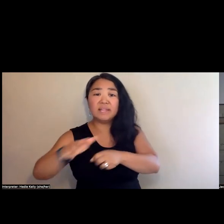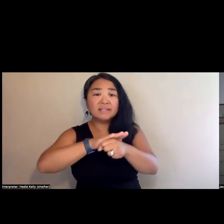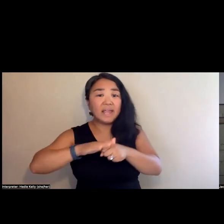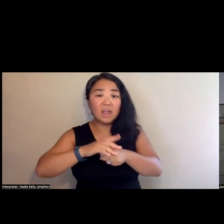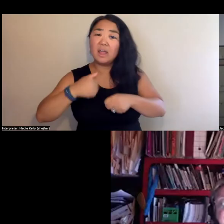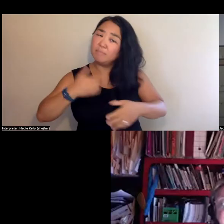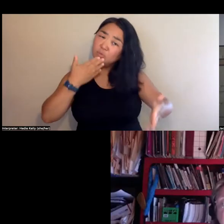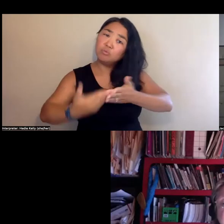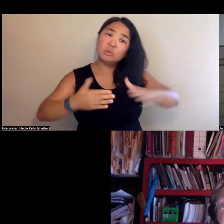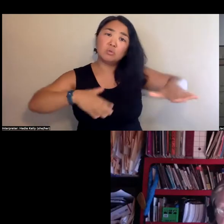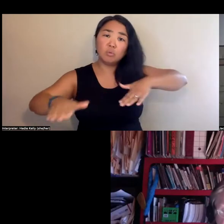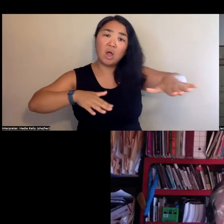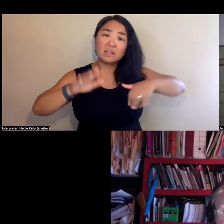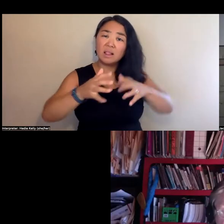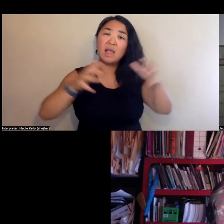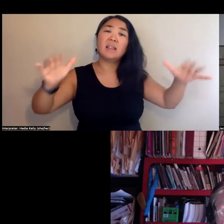bit of the waterway.